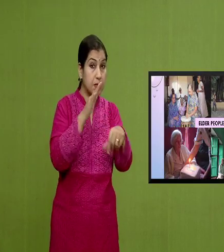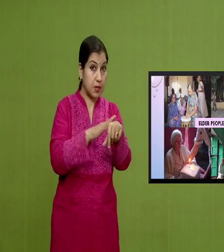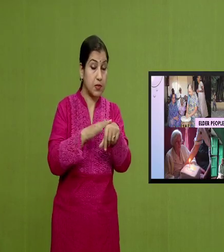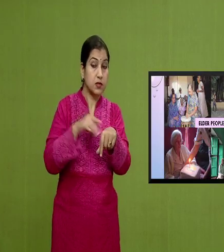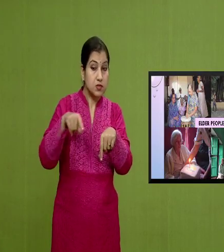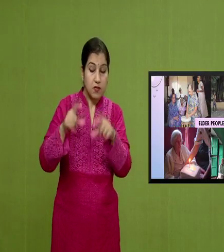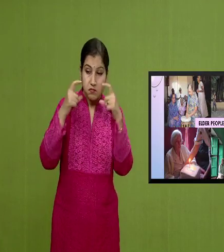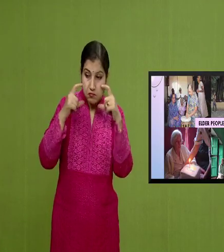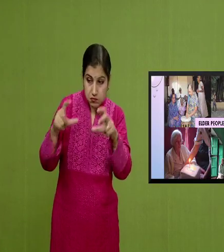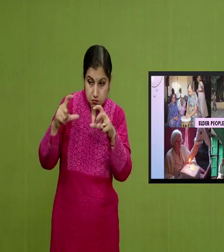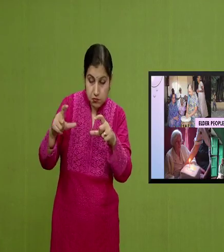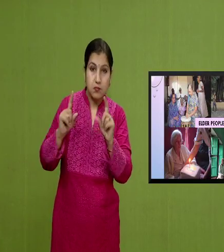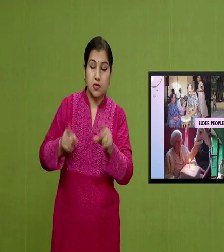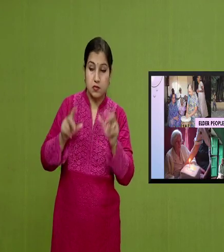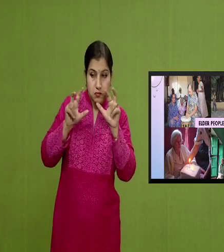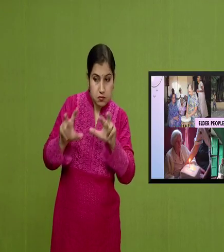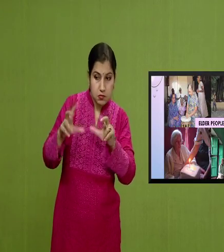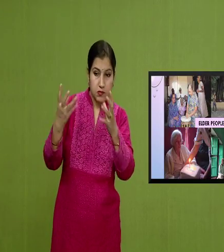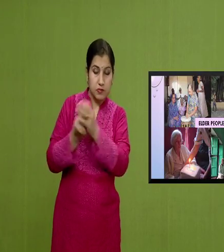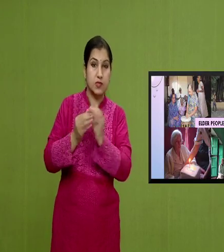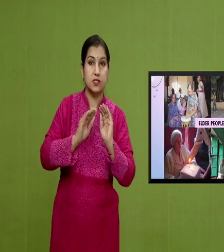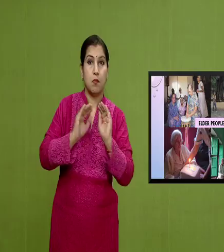should keep pace and support them.